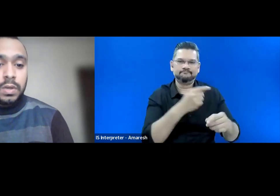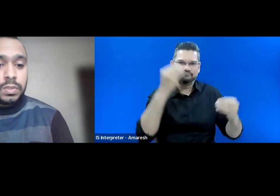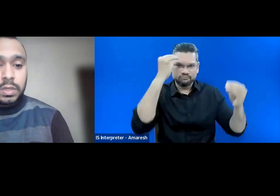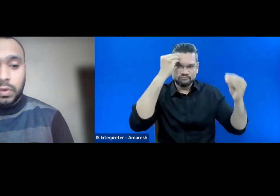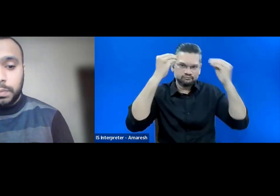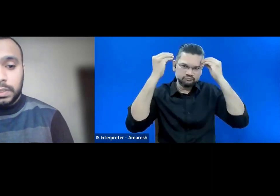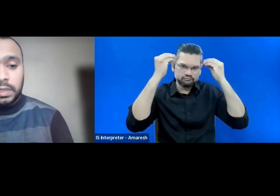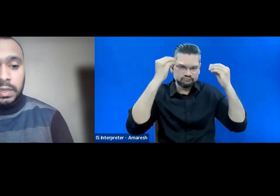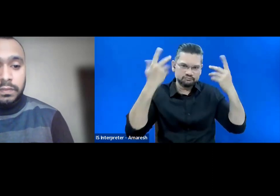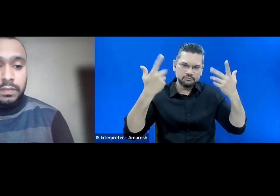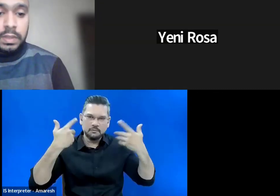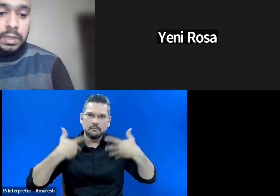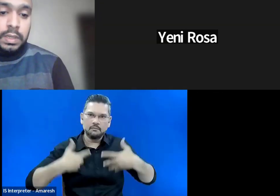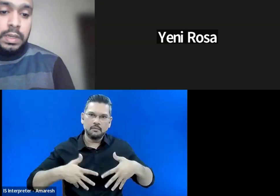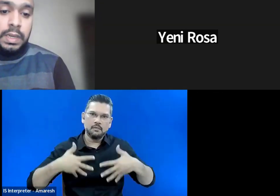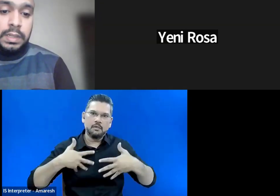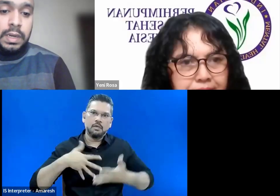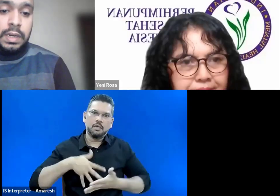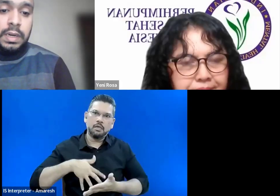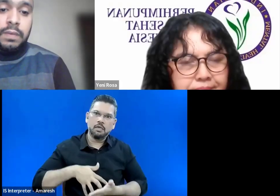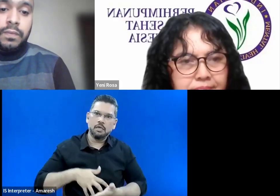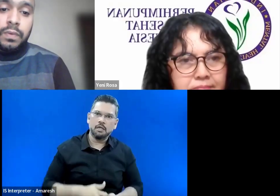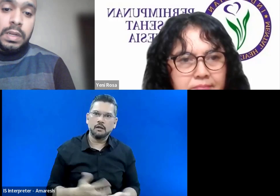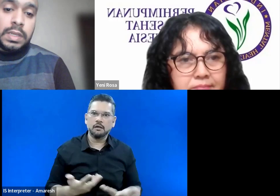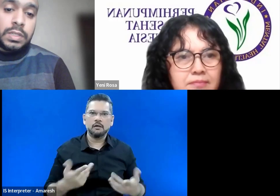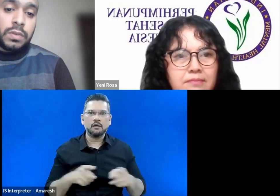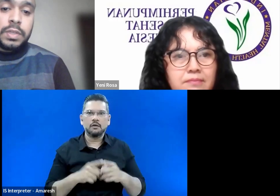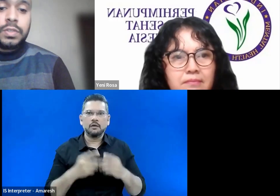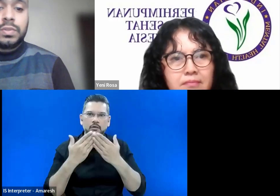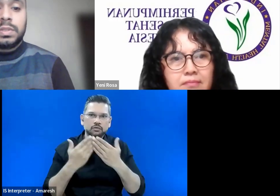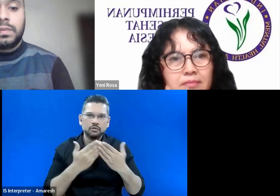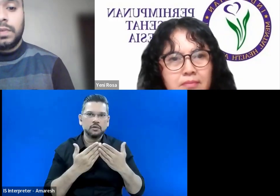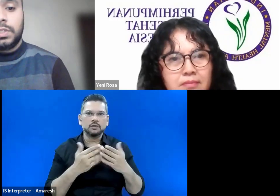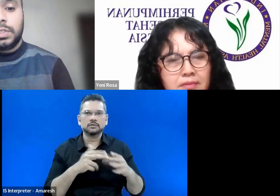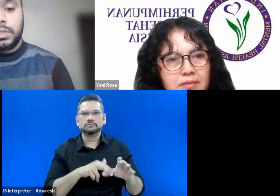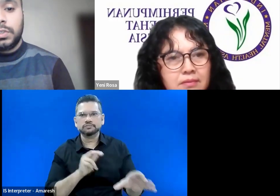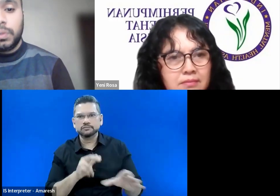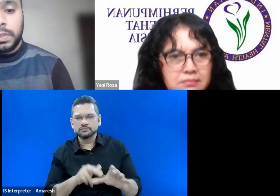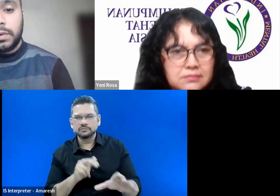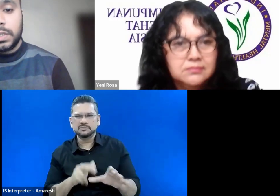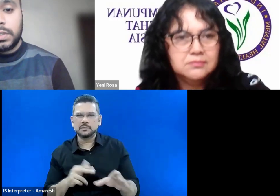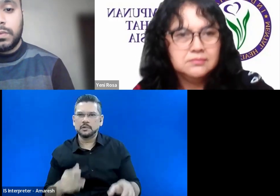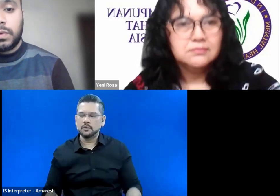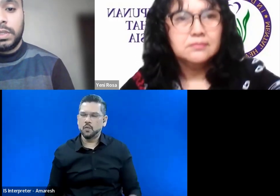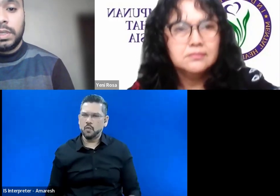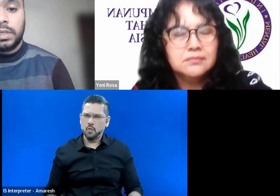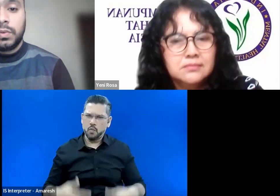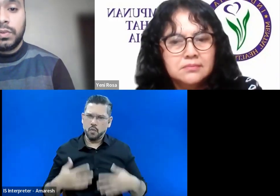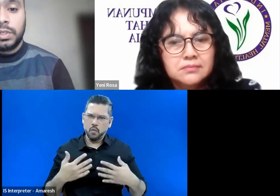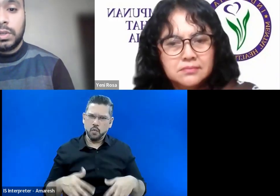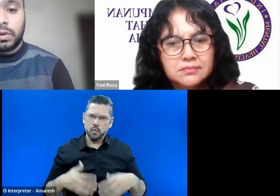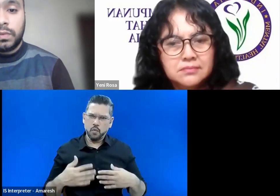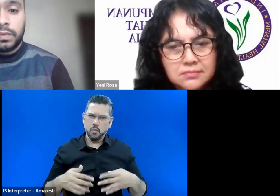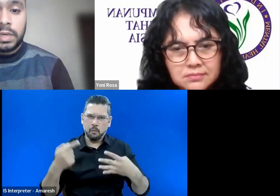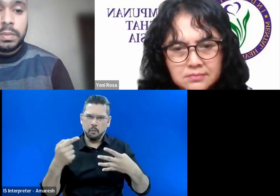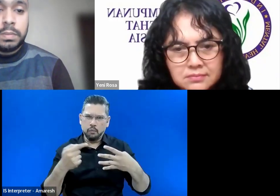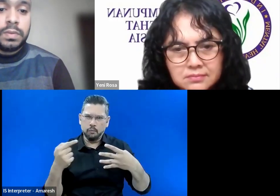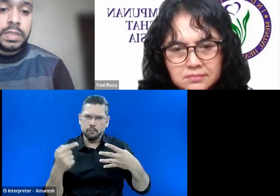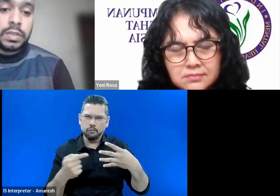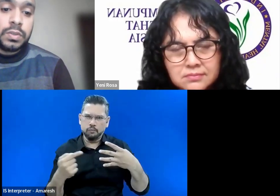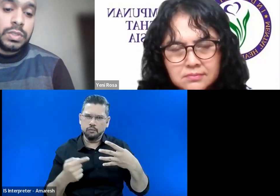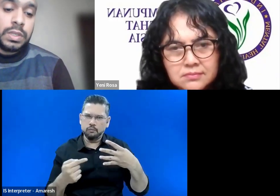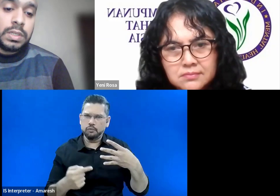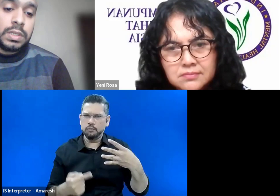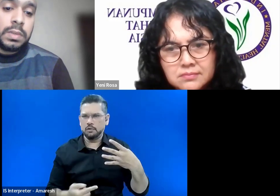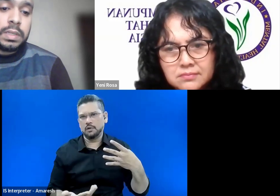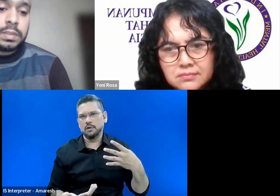systems, losing hope in the life. And there are a full list of issues which should be addressed for the inclusion of young people